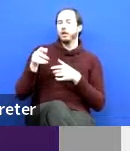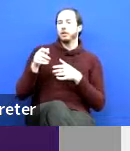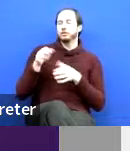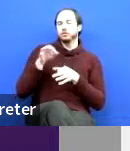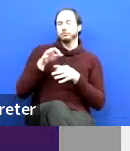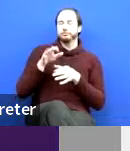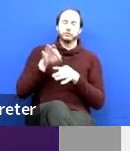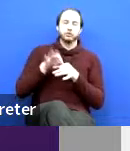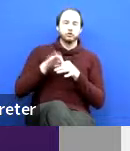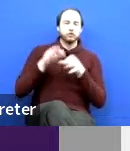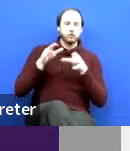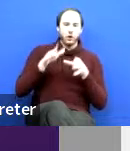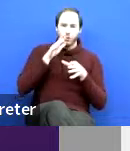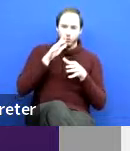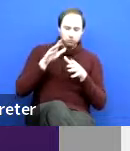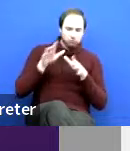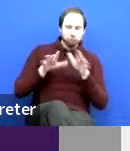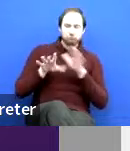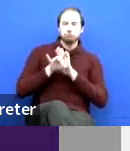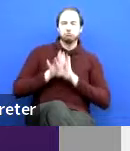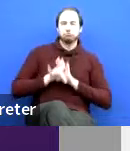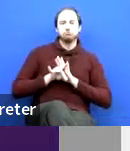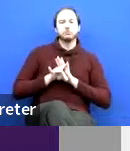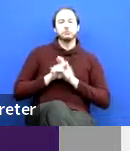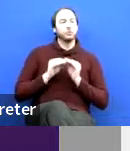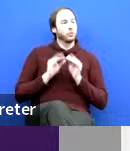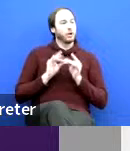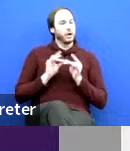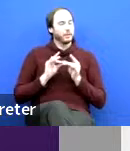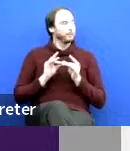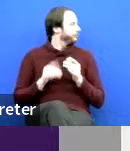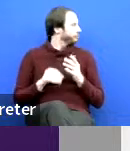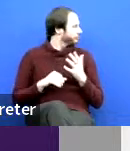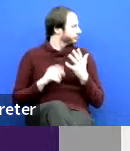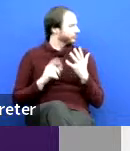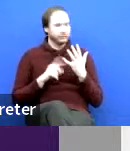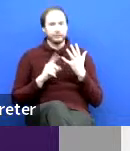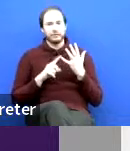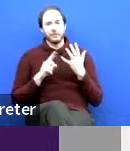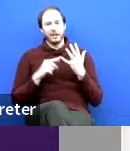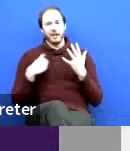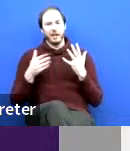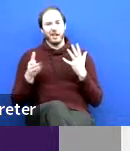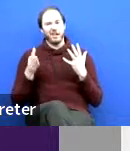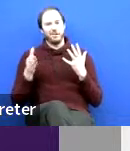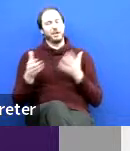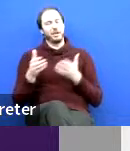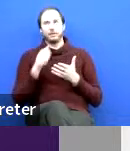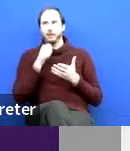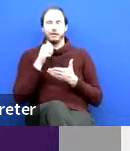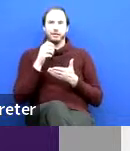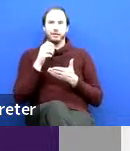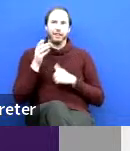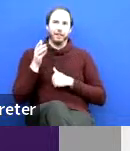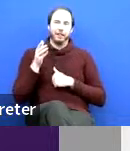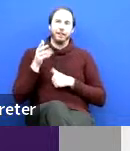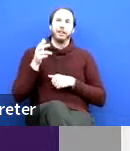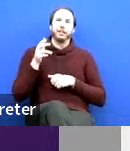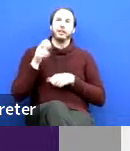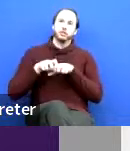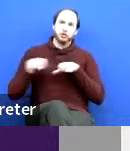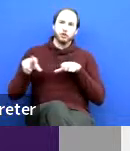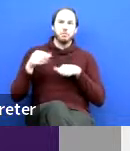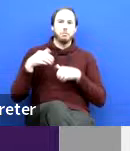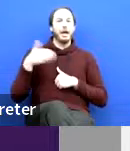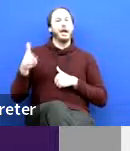selections. Any other comments? It was a lot. I've served on or helped, I don't know if it served, but I've helped on this committee